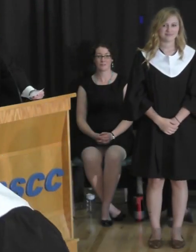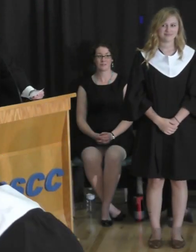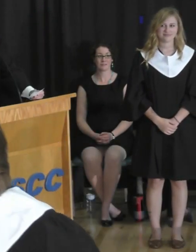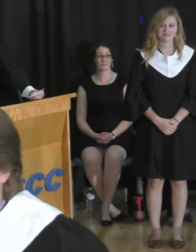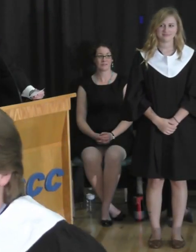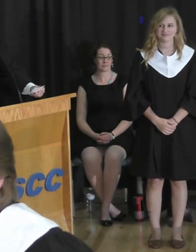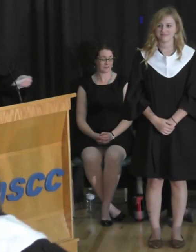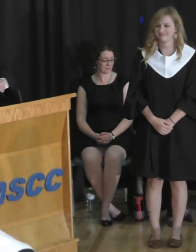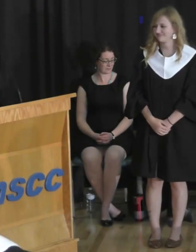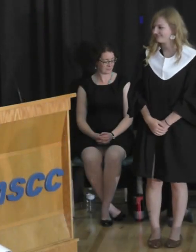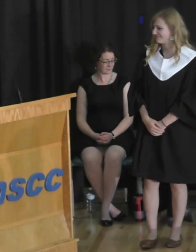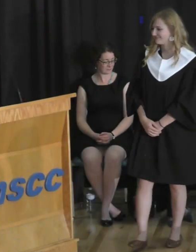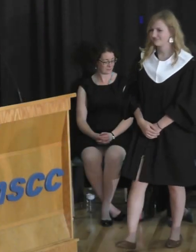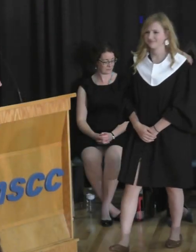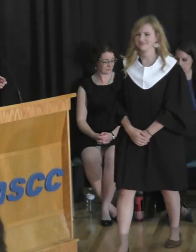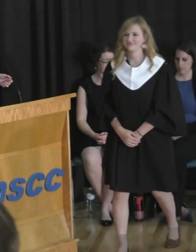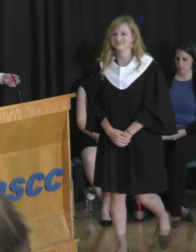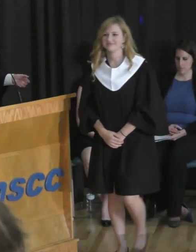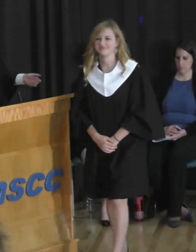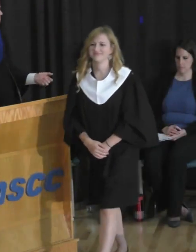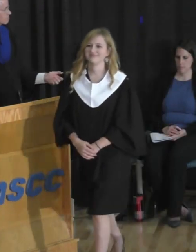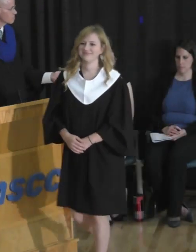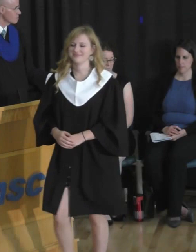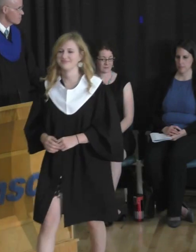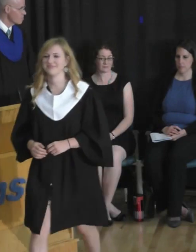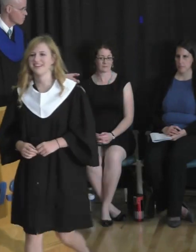Terilyn Leahy.